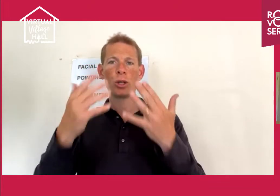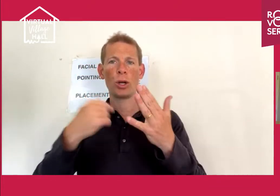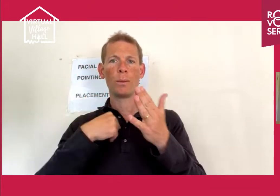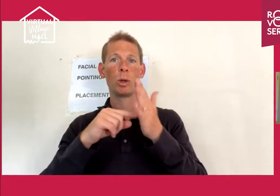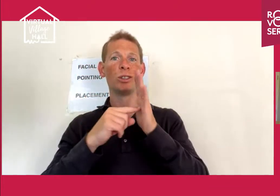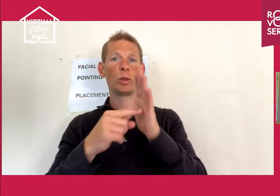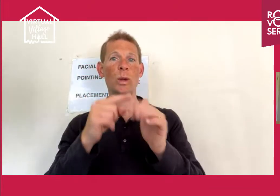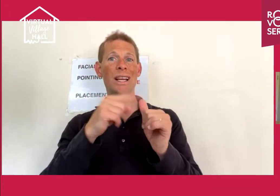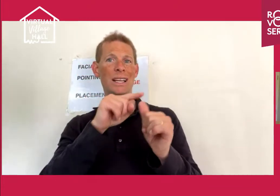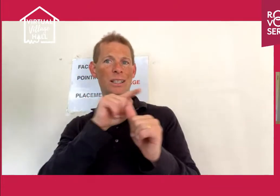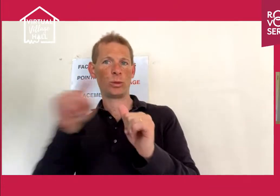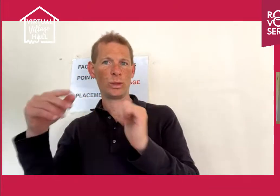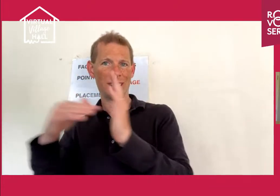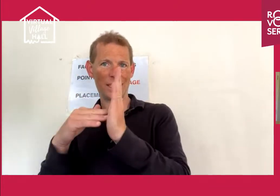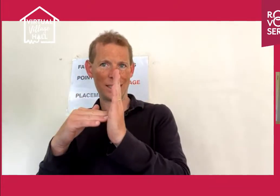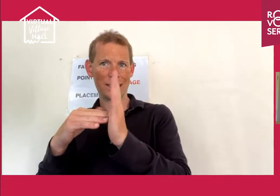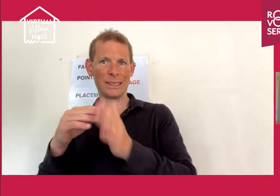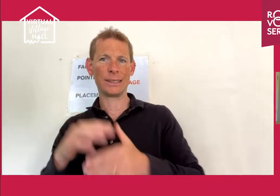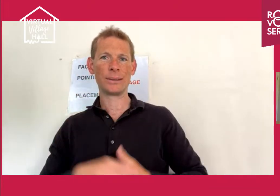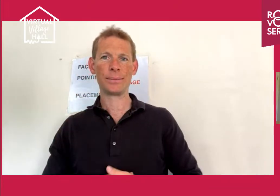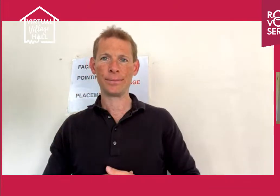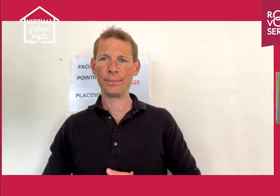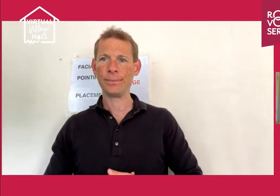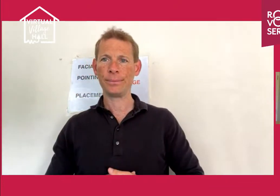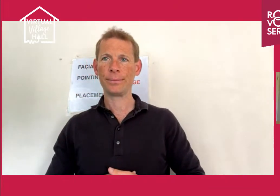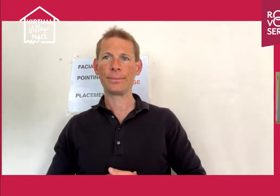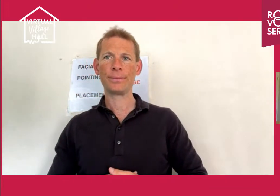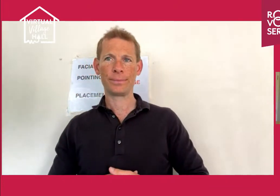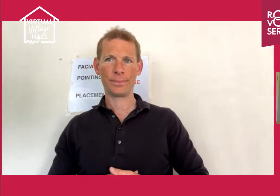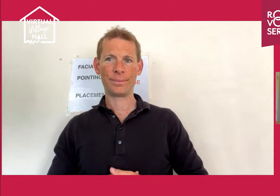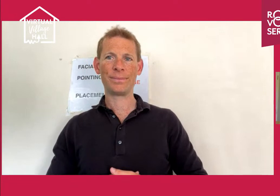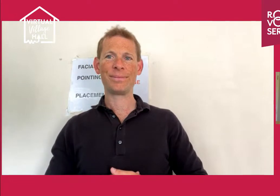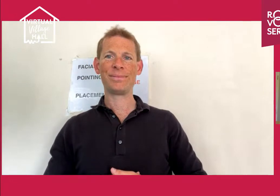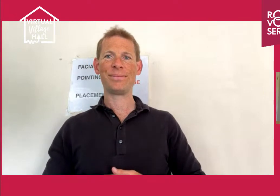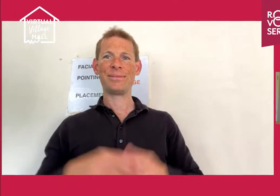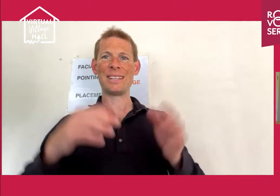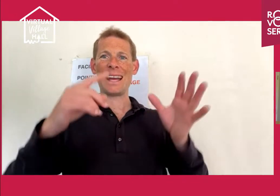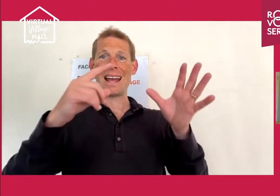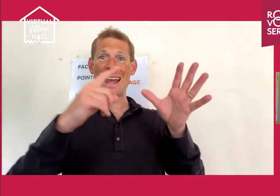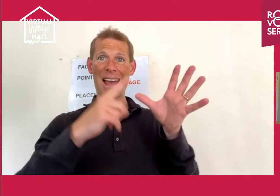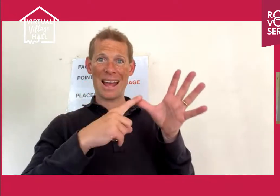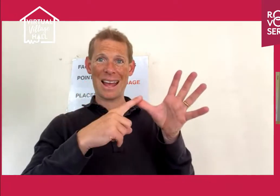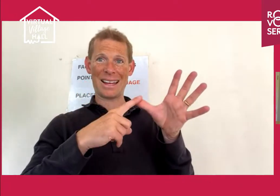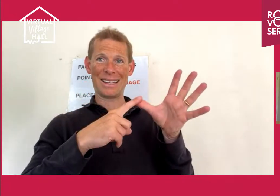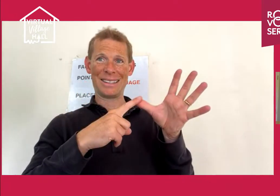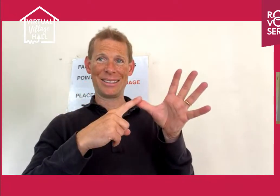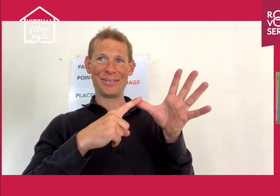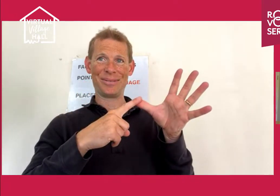Okay? Now I'm going to go through A to Z. So if you want to follow along, you can. A,